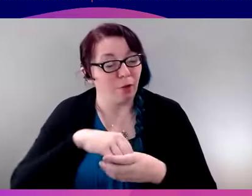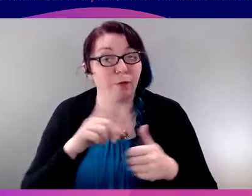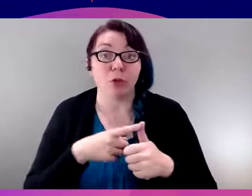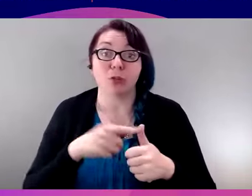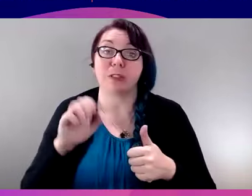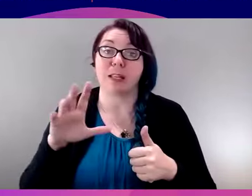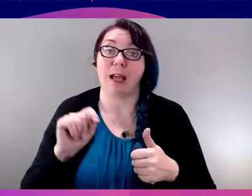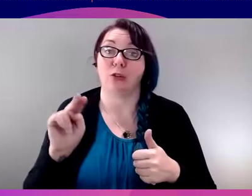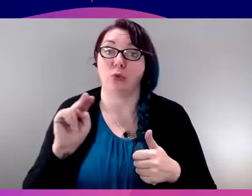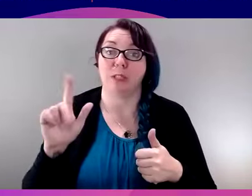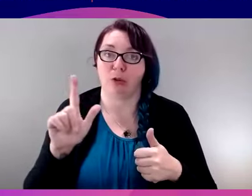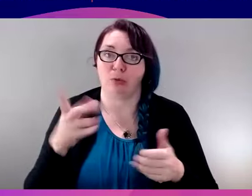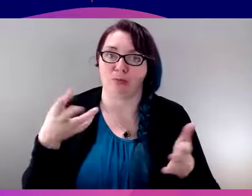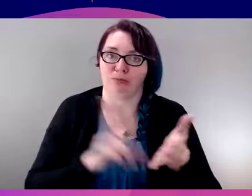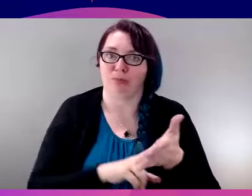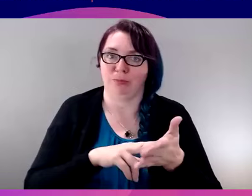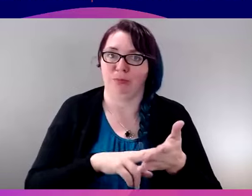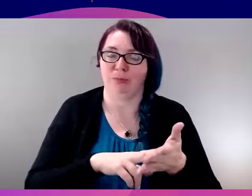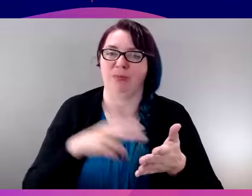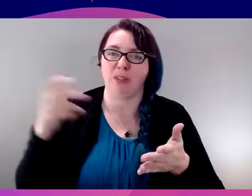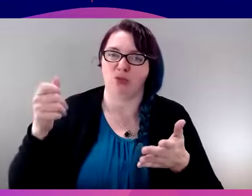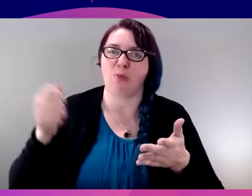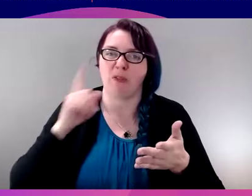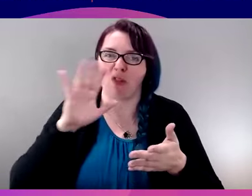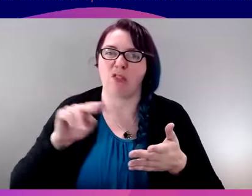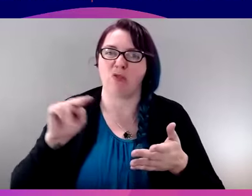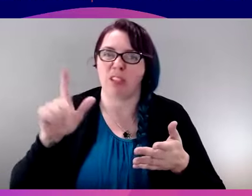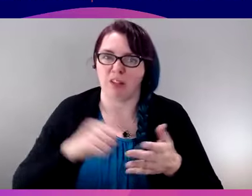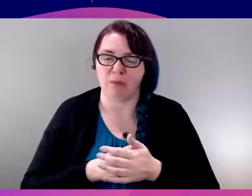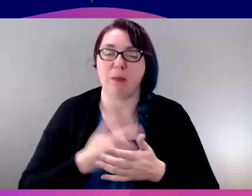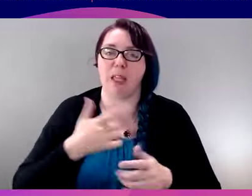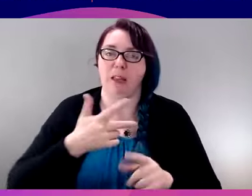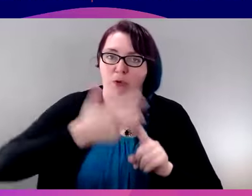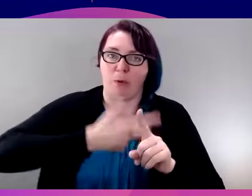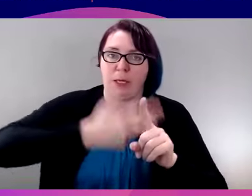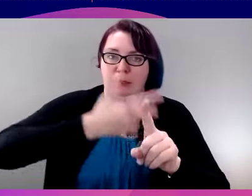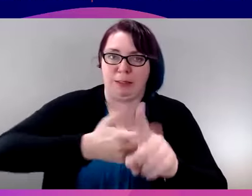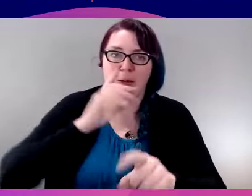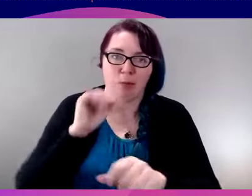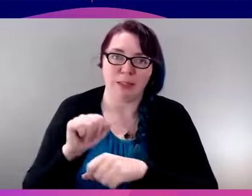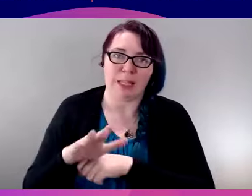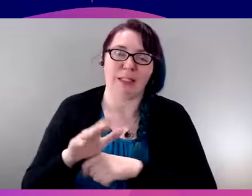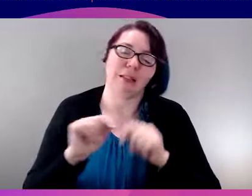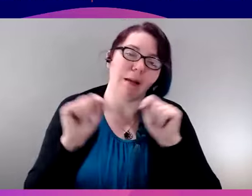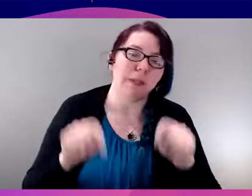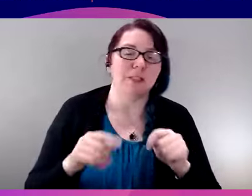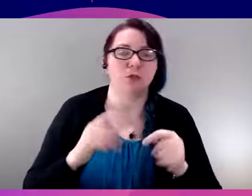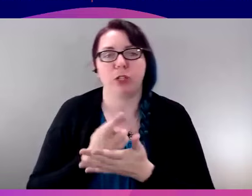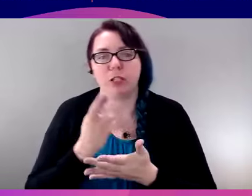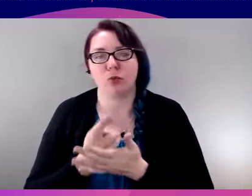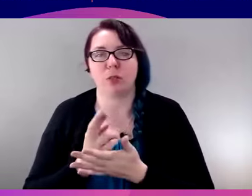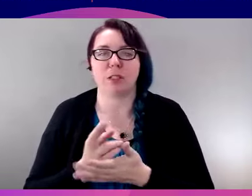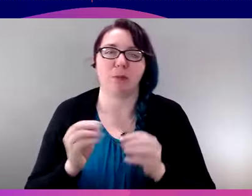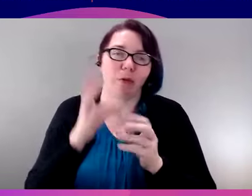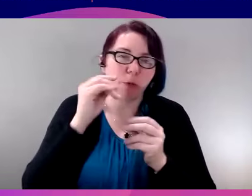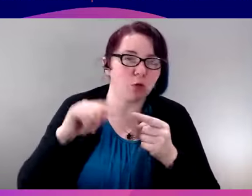newsletter. This is a quarterly newsletter on our resources, tools, templates, as well as that of our partners. If you